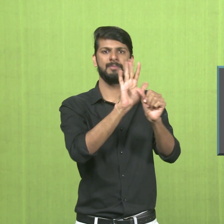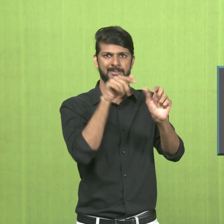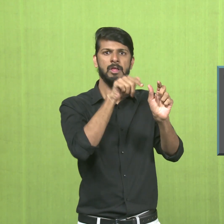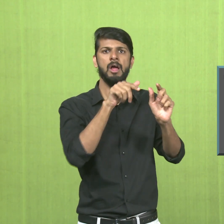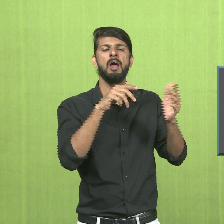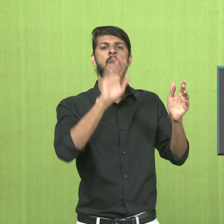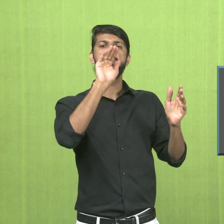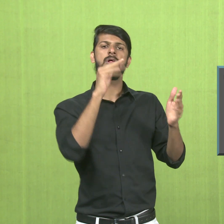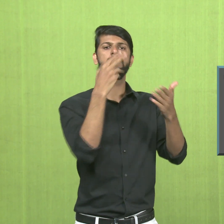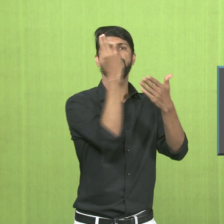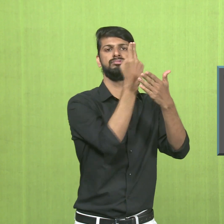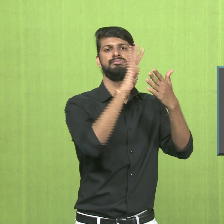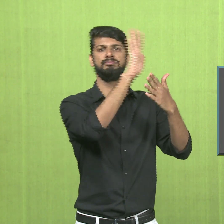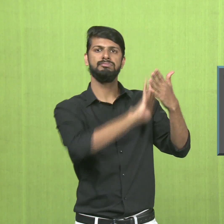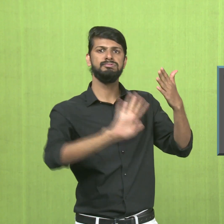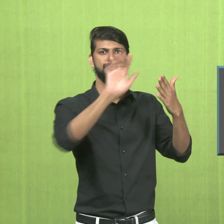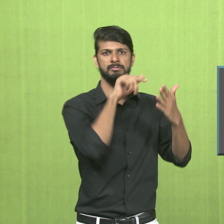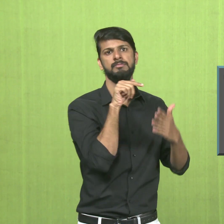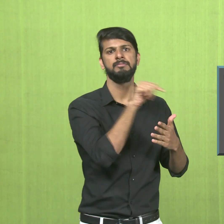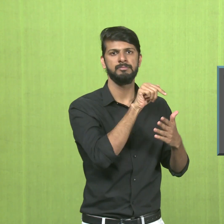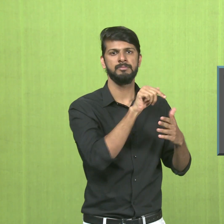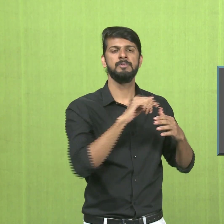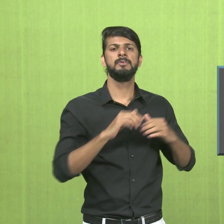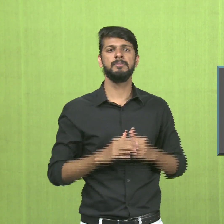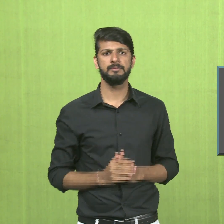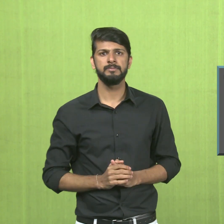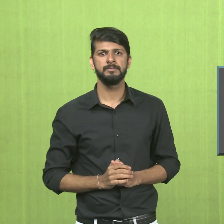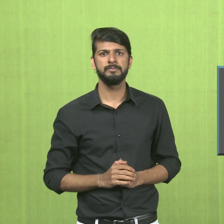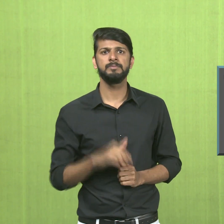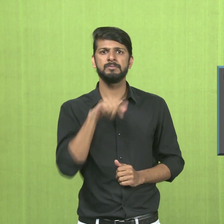and that is why these paintings are also known as Madhubani or Mithila paintings.